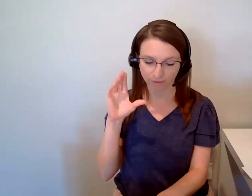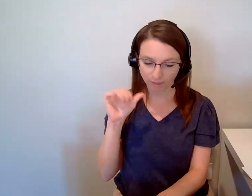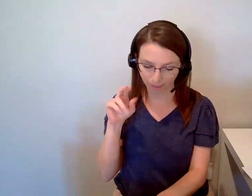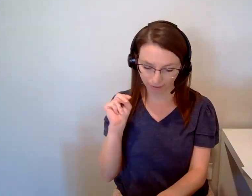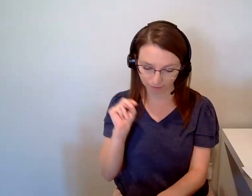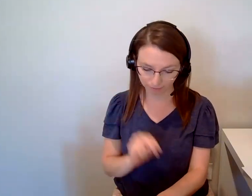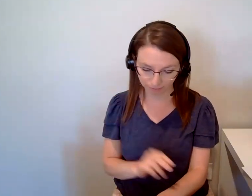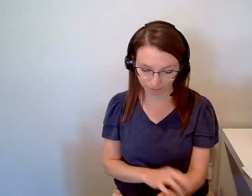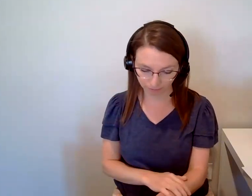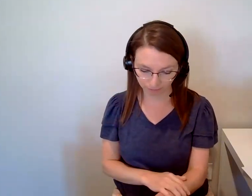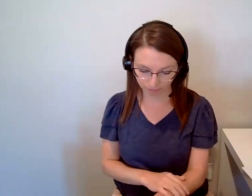Can.